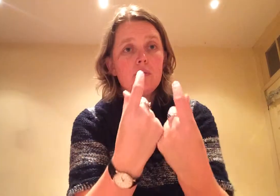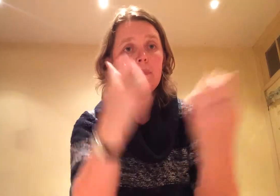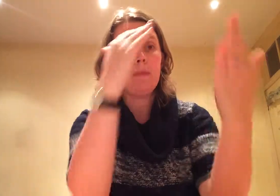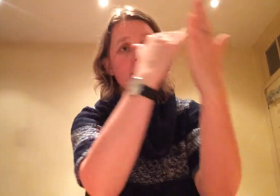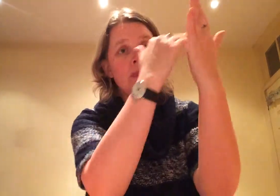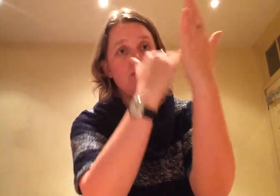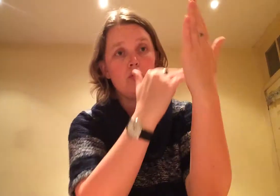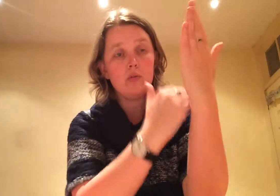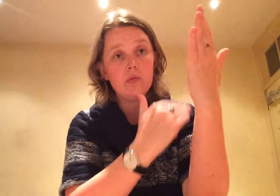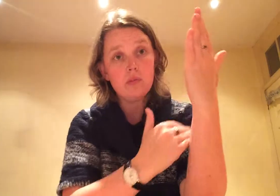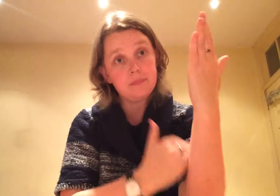classroom rules